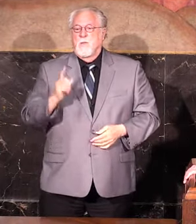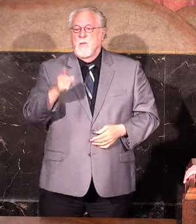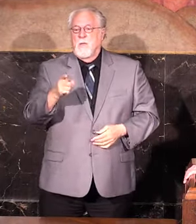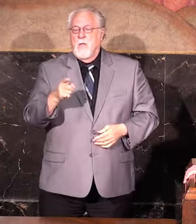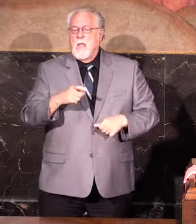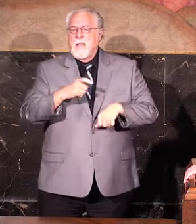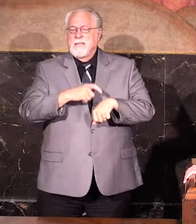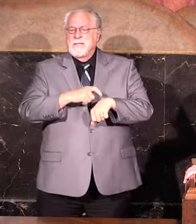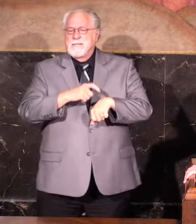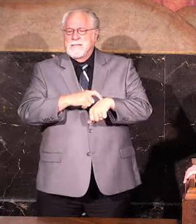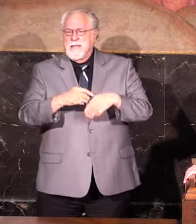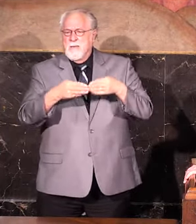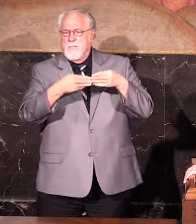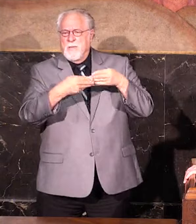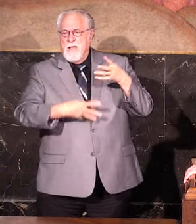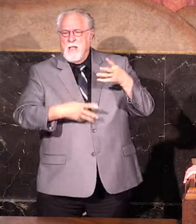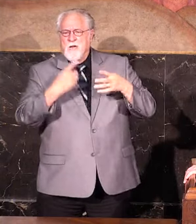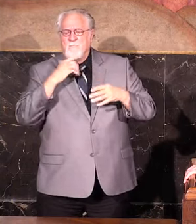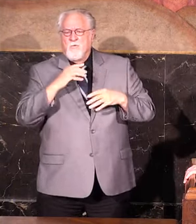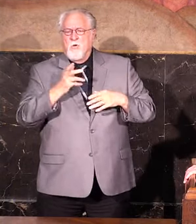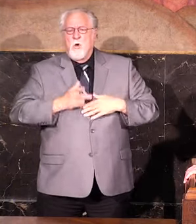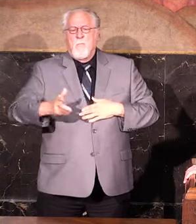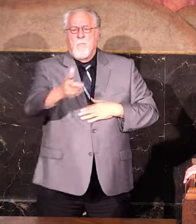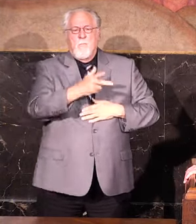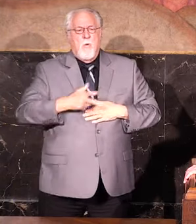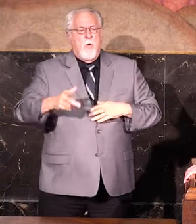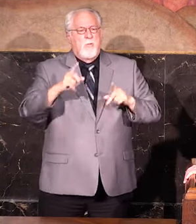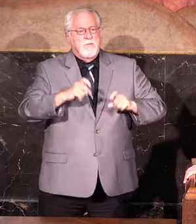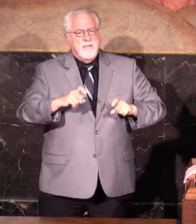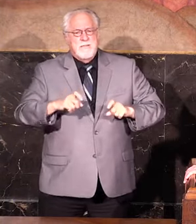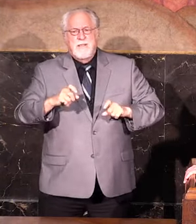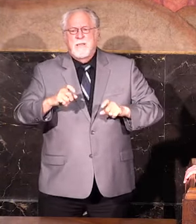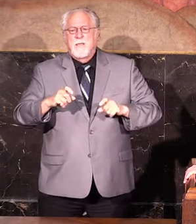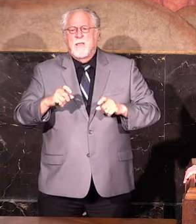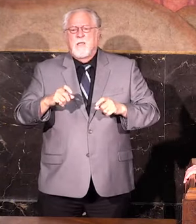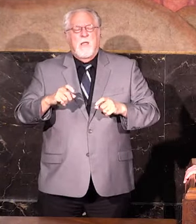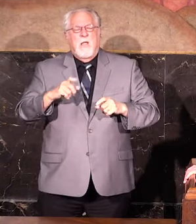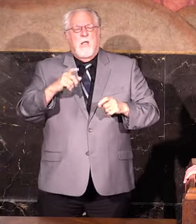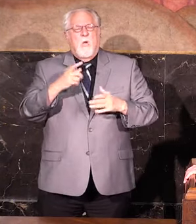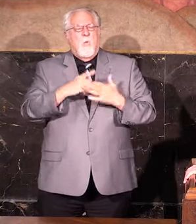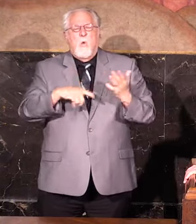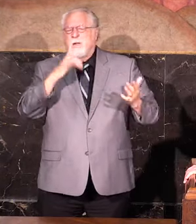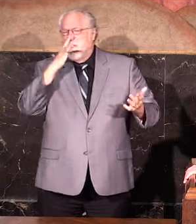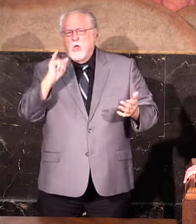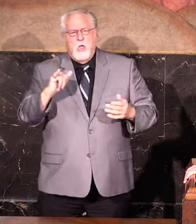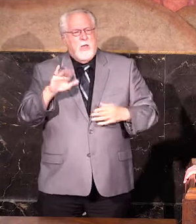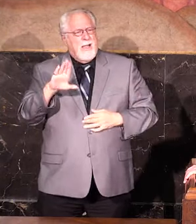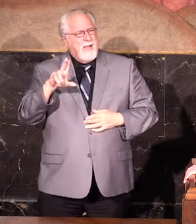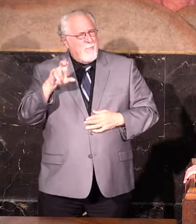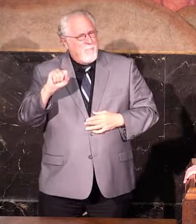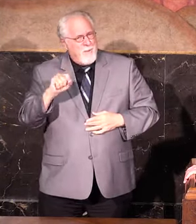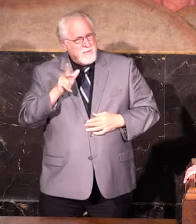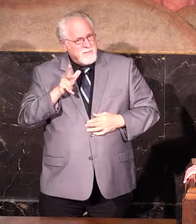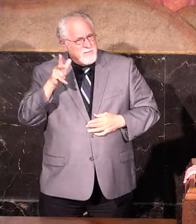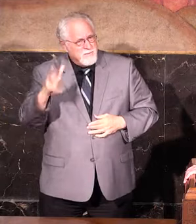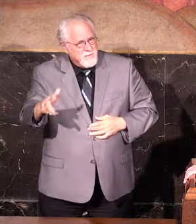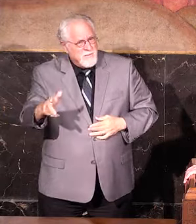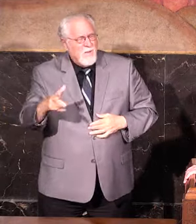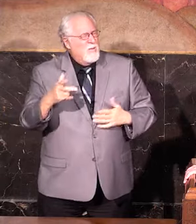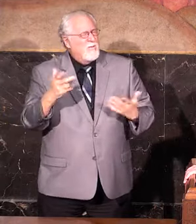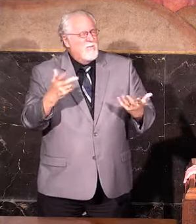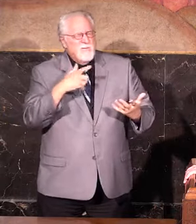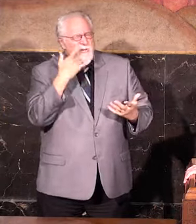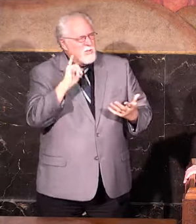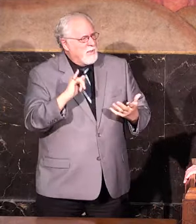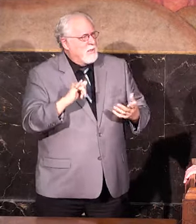is the timeline for mobile testing? When does that roll out, and what does that look like? Is it buses going to neighborhoods? What does that look